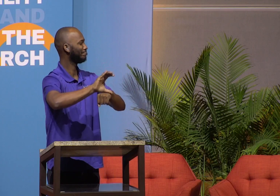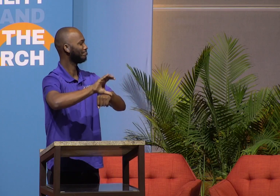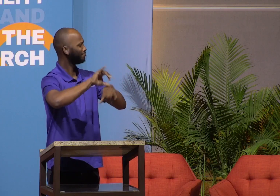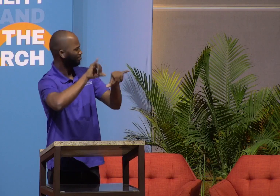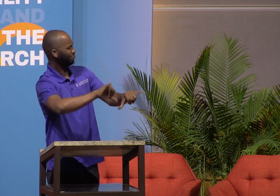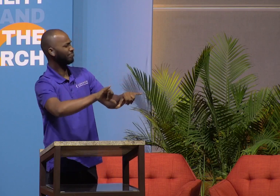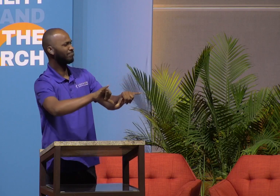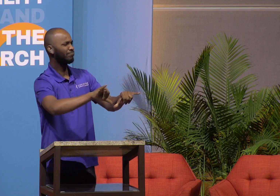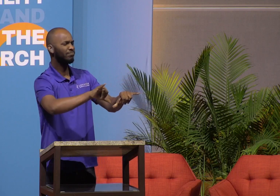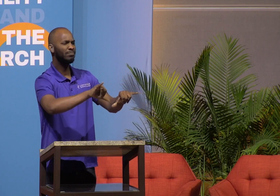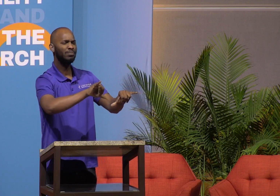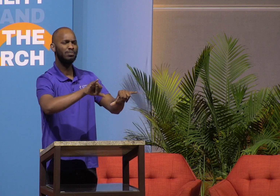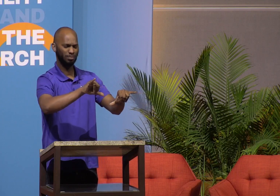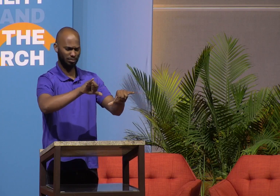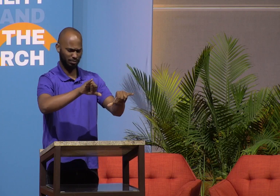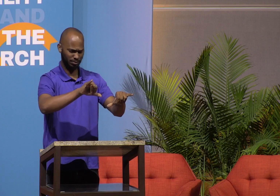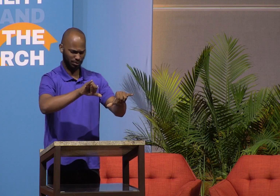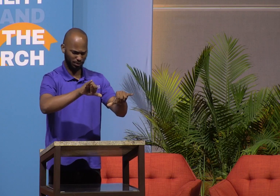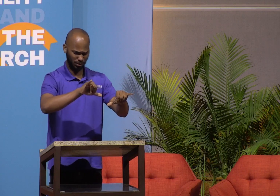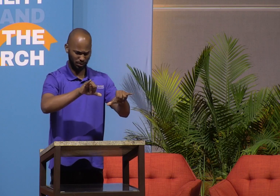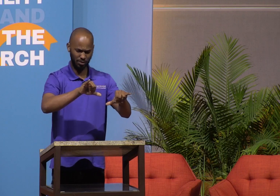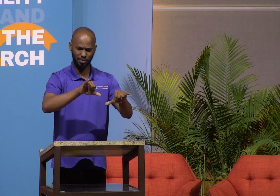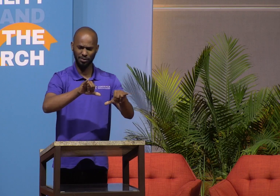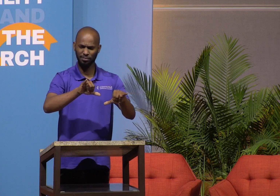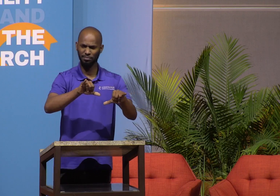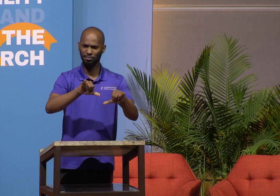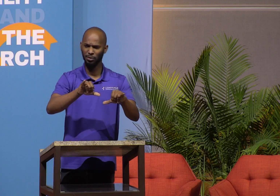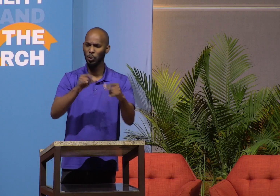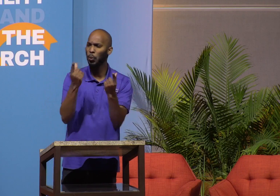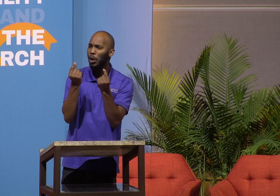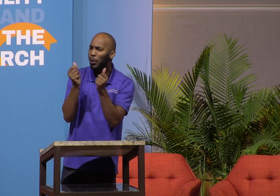Some make the decisions to stay in those churches.